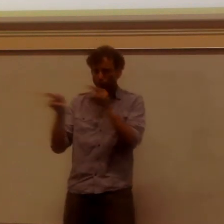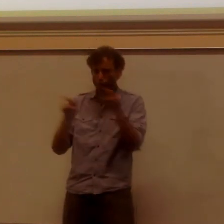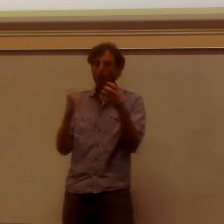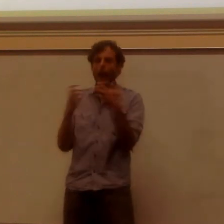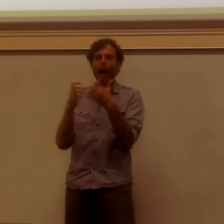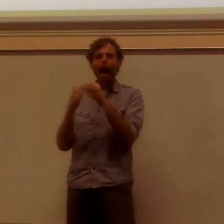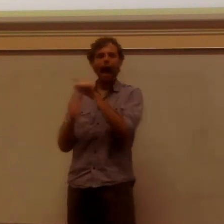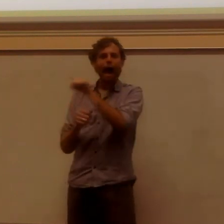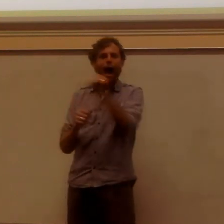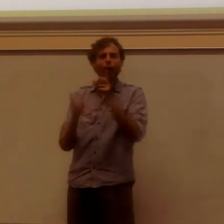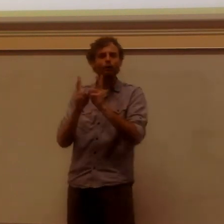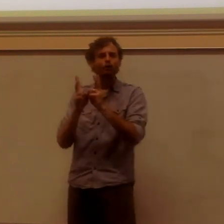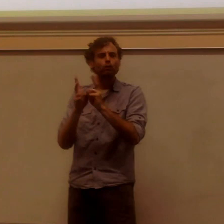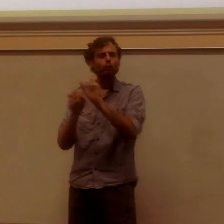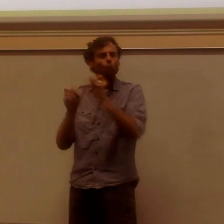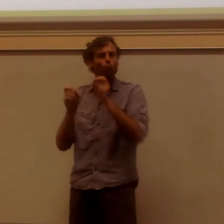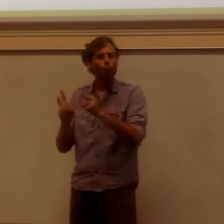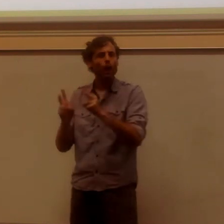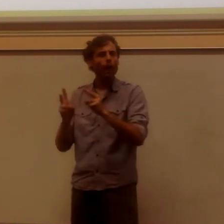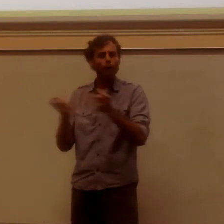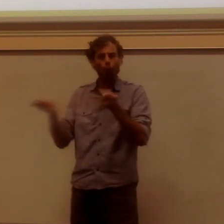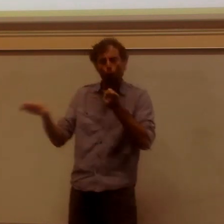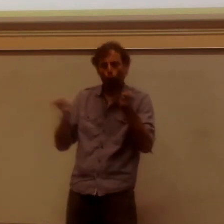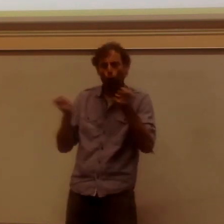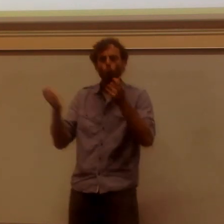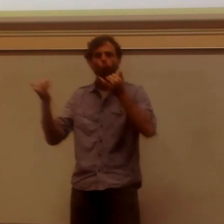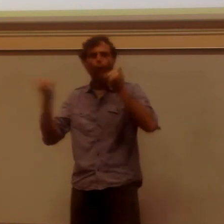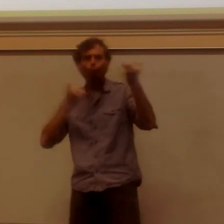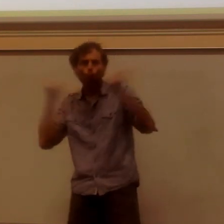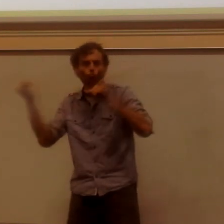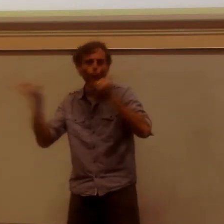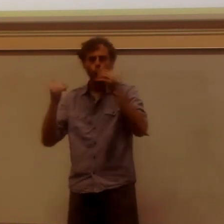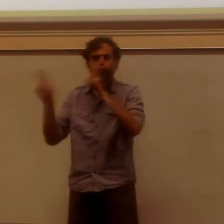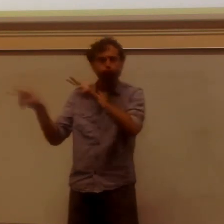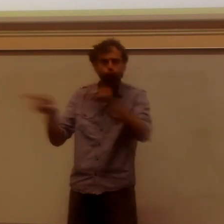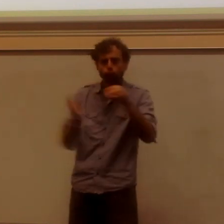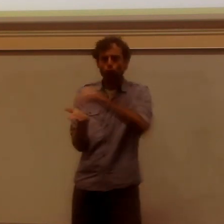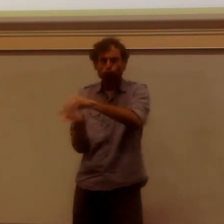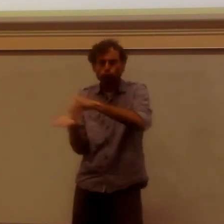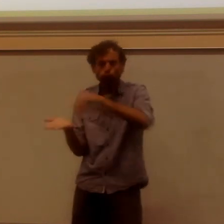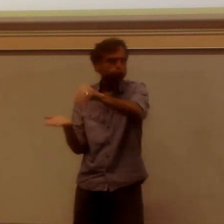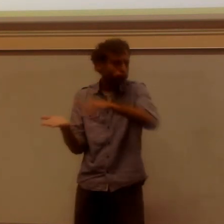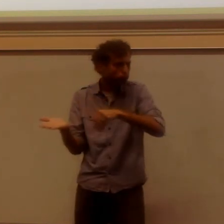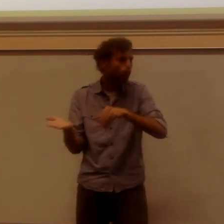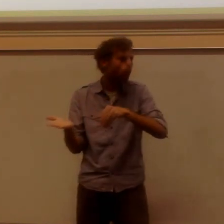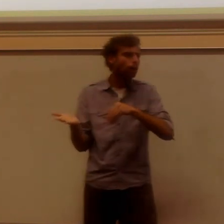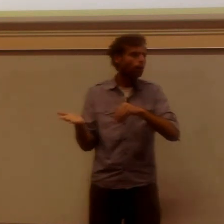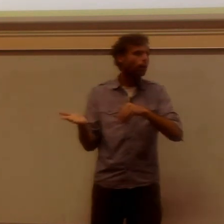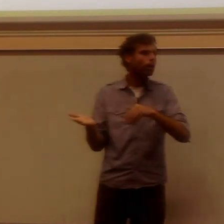The research team at Heriot Watt were examining various aspects as part of the ethnographic research. So